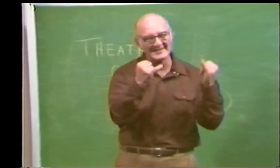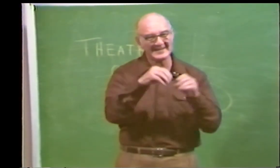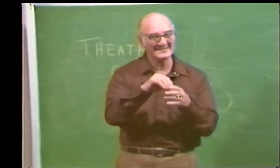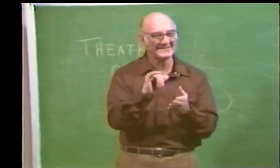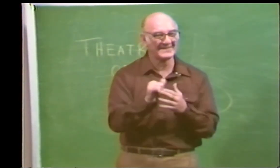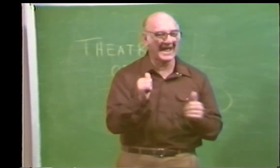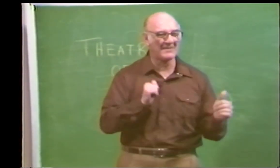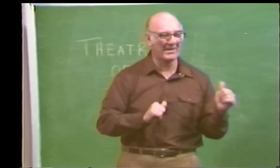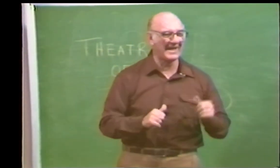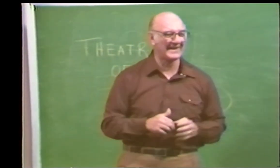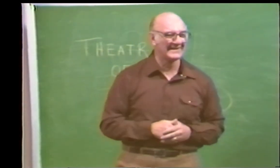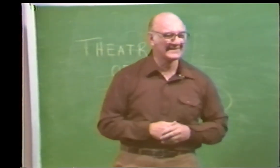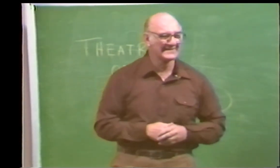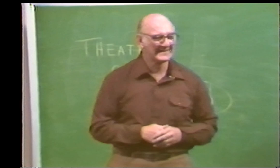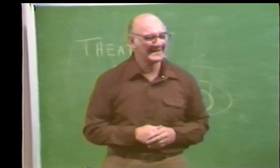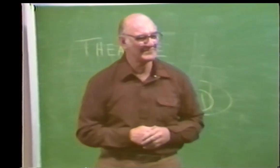ideas in that play.